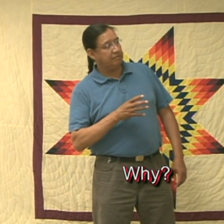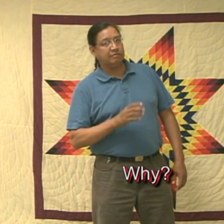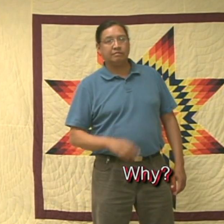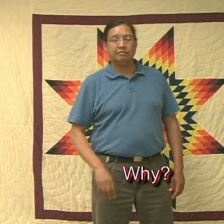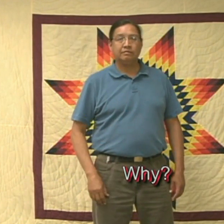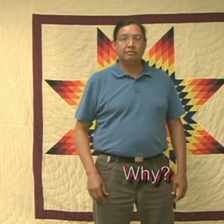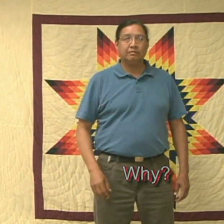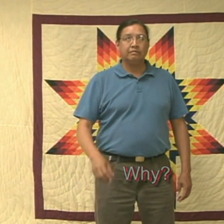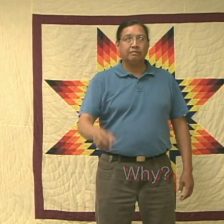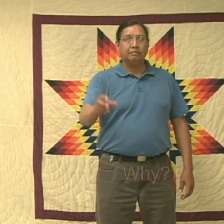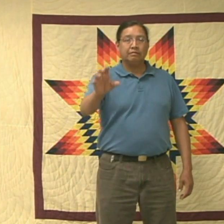Doka.